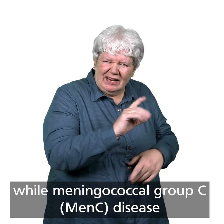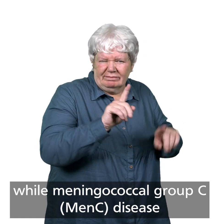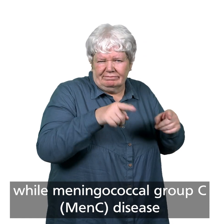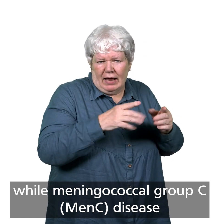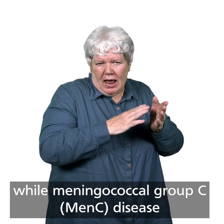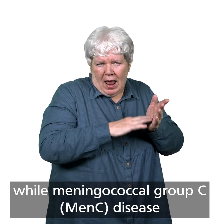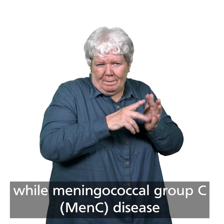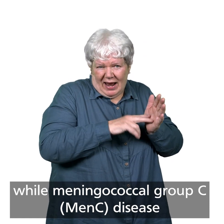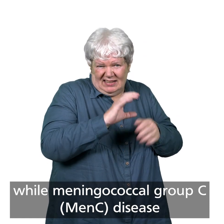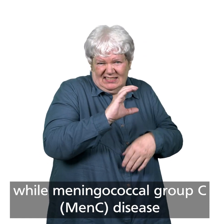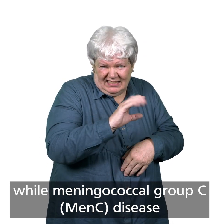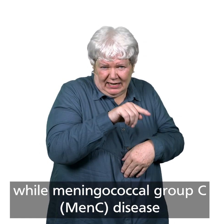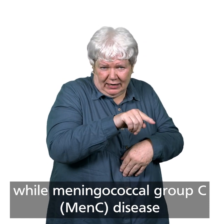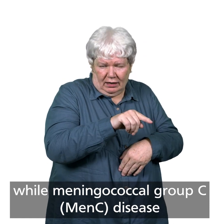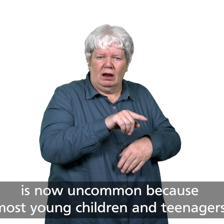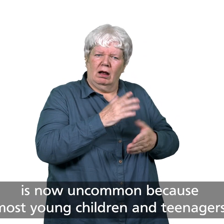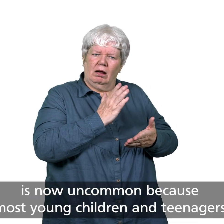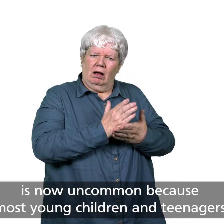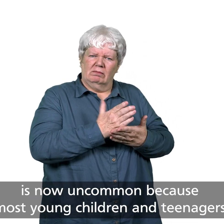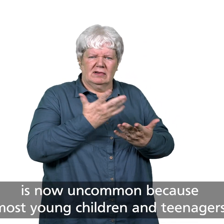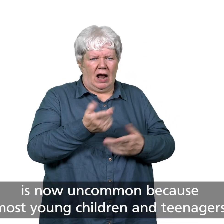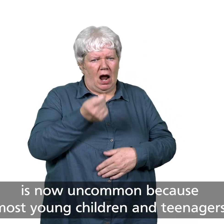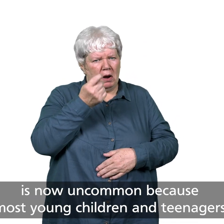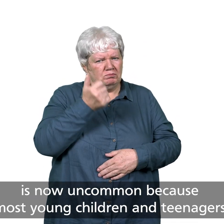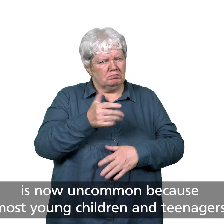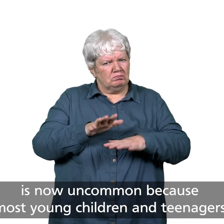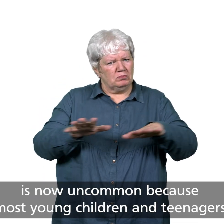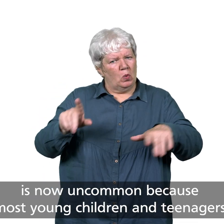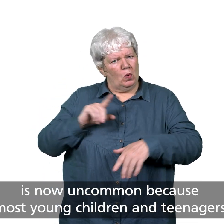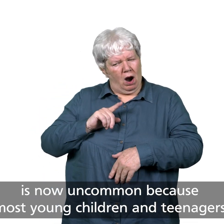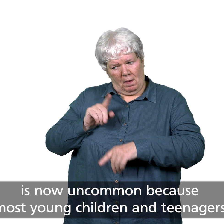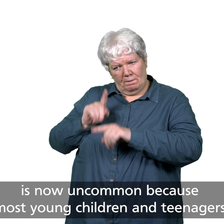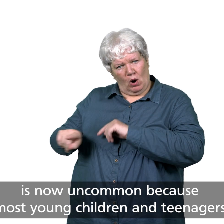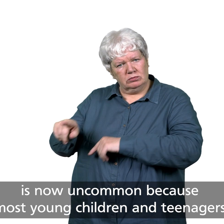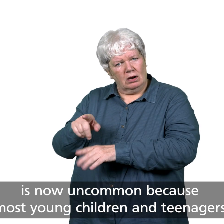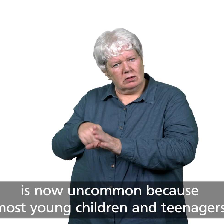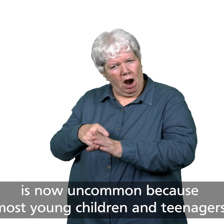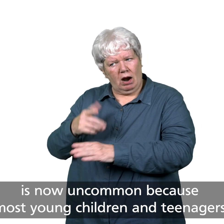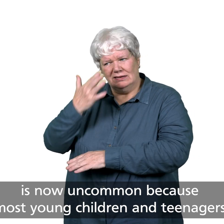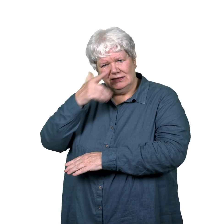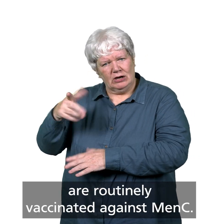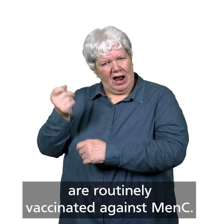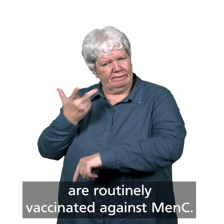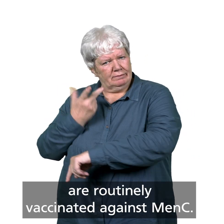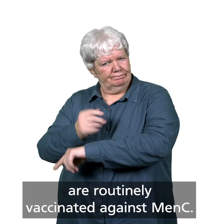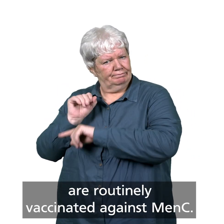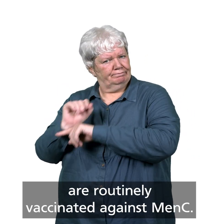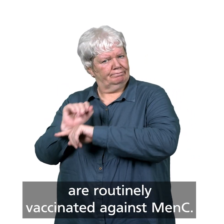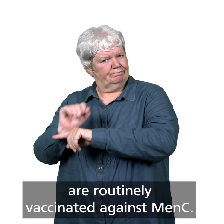C disease, is now uncommon because most young children and teenagers are routinely